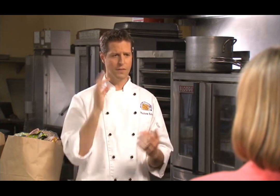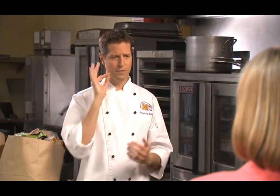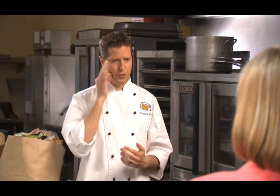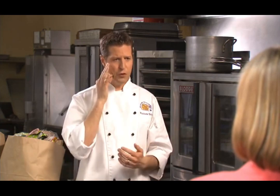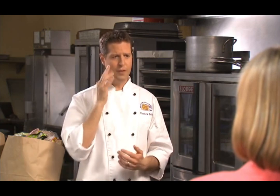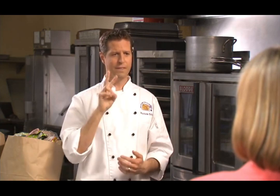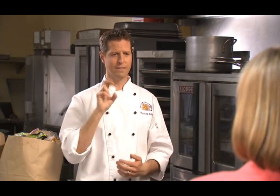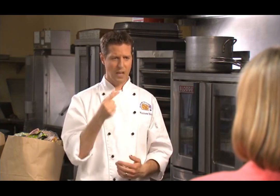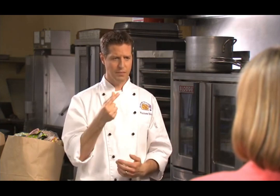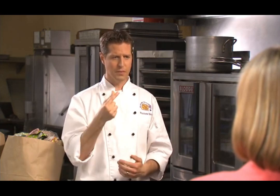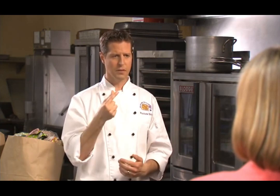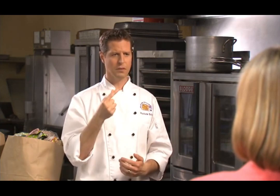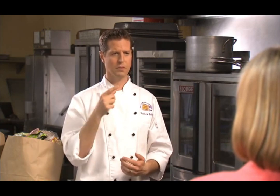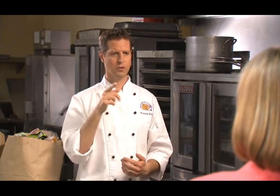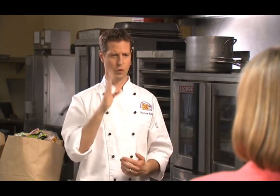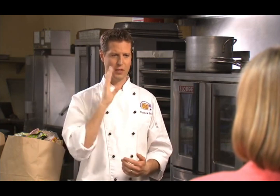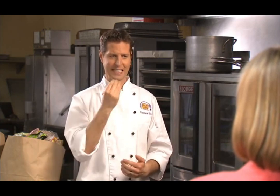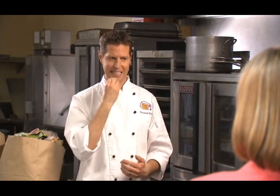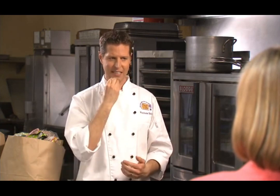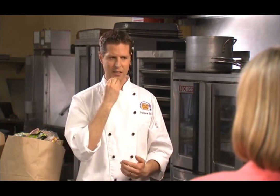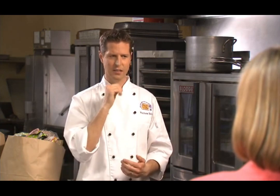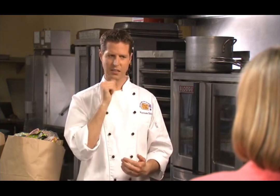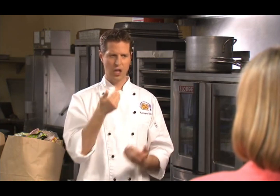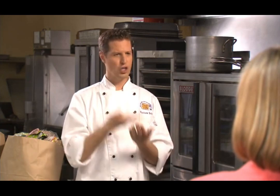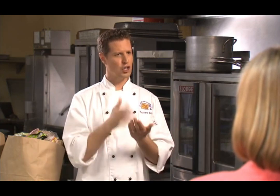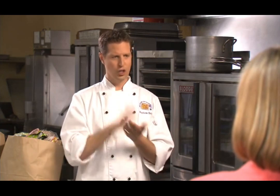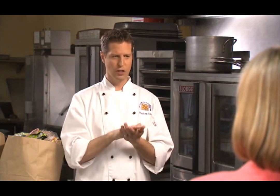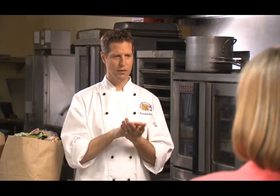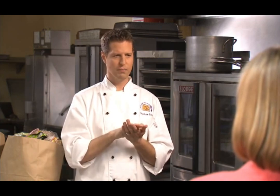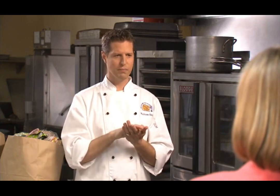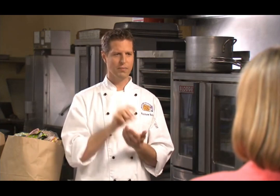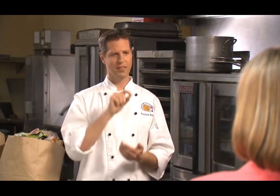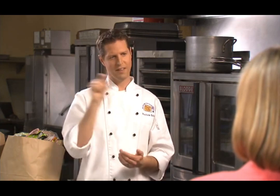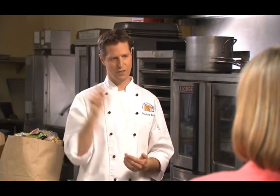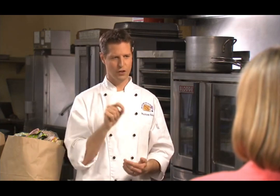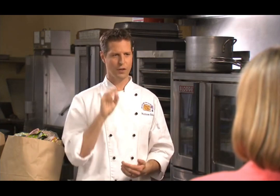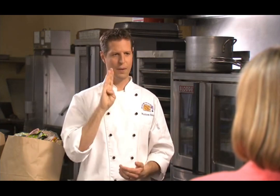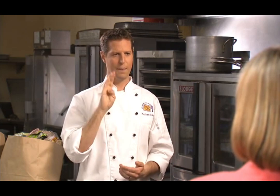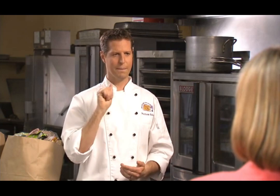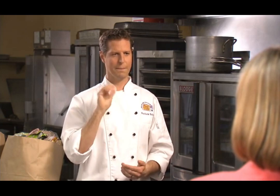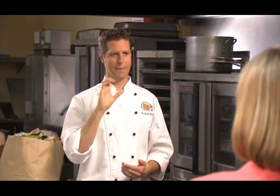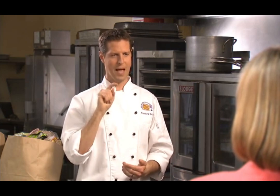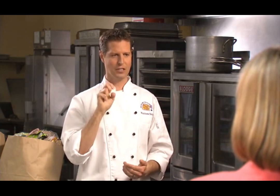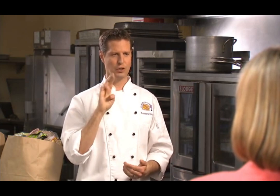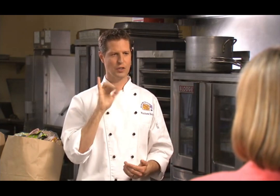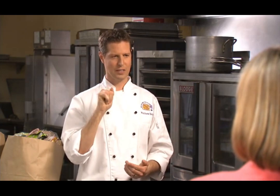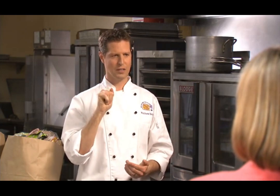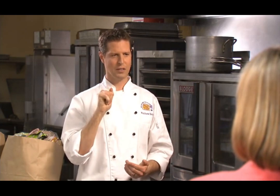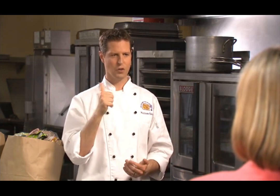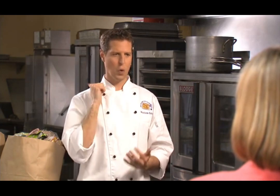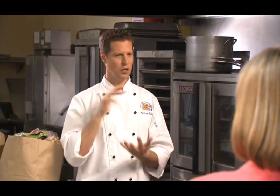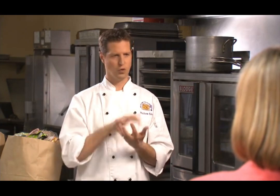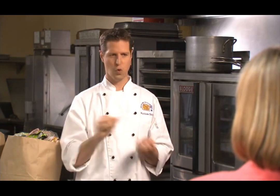But since you often eat fruits and vegetables without cooking them, any bacteria will not be destroyed.